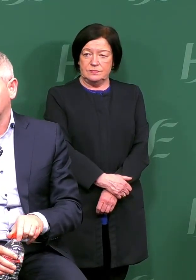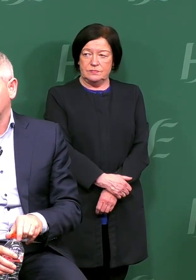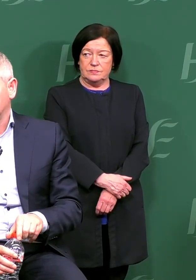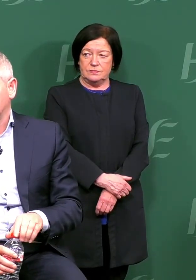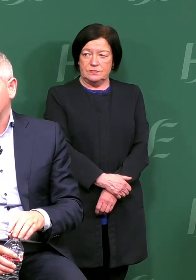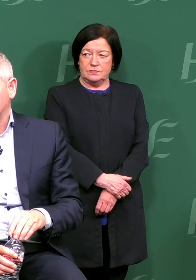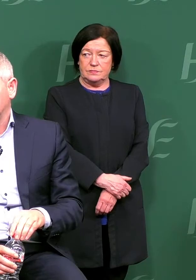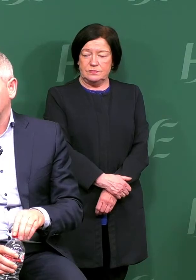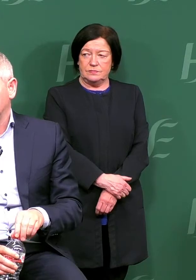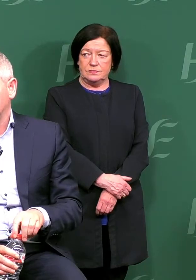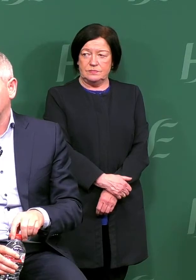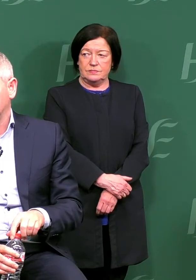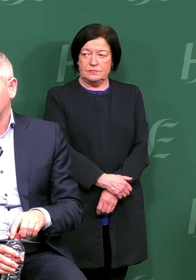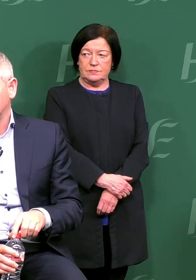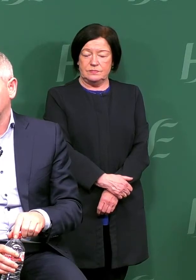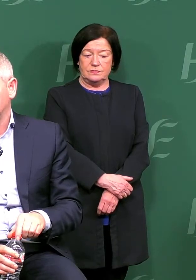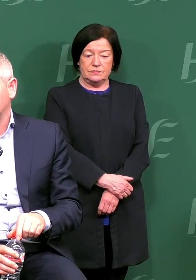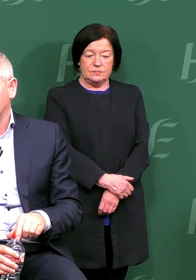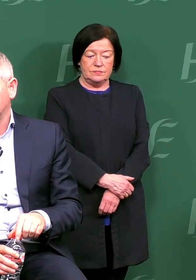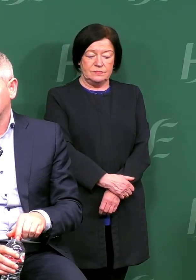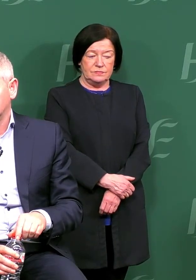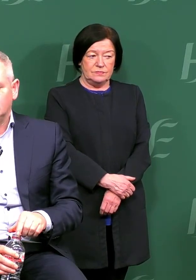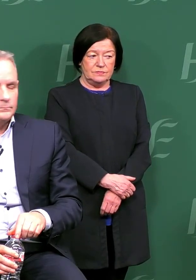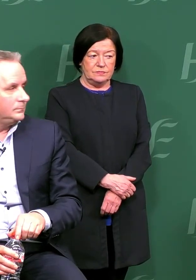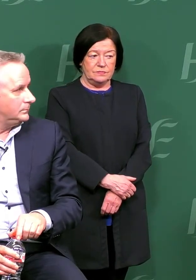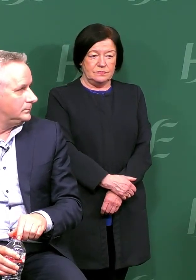very slow pace of the vaccination?